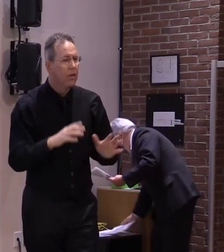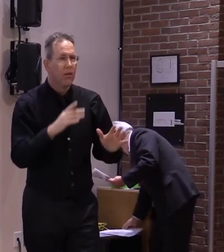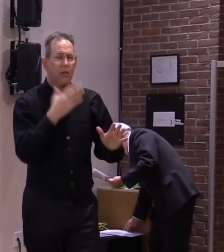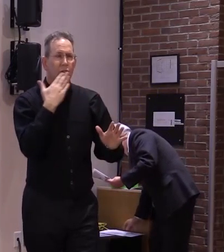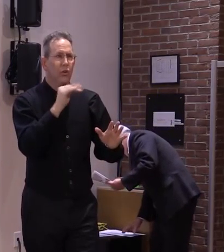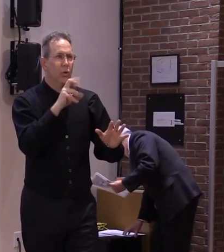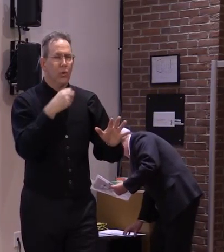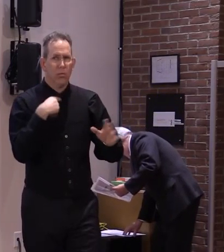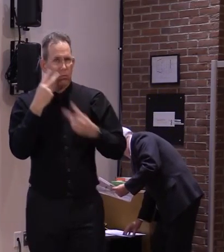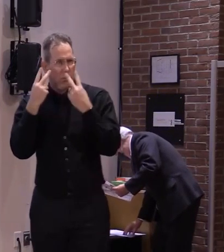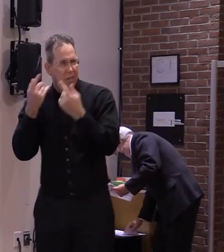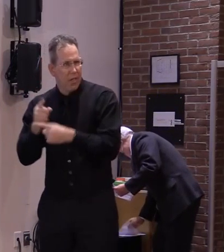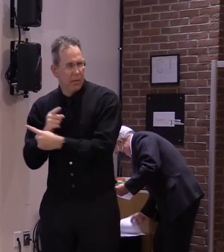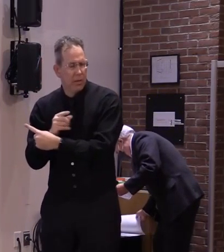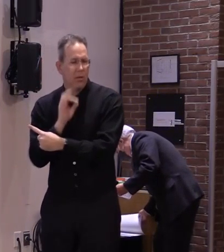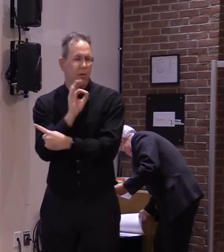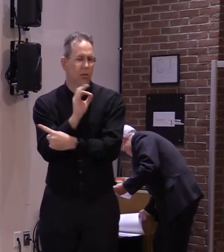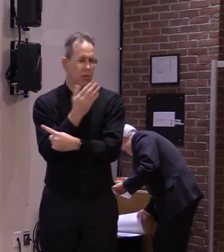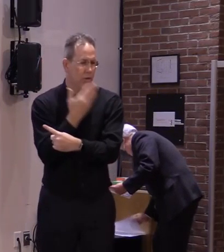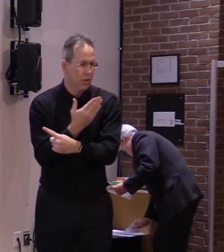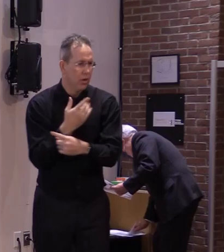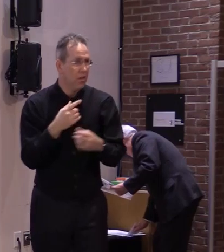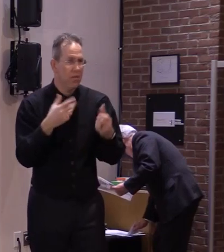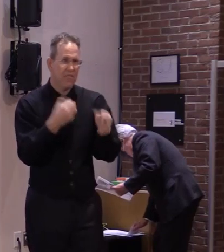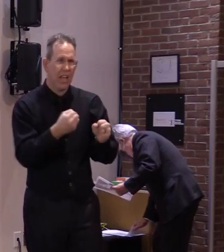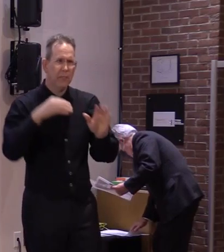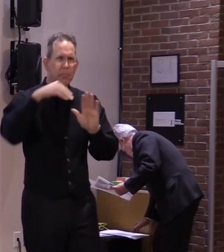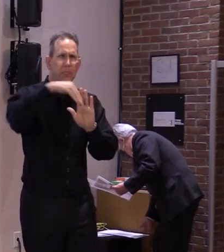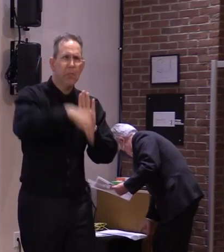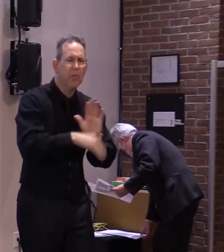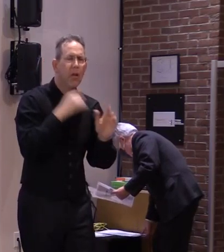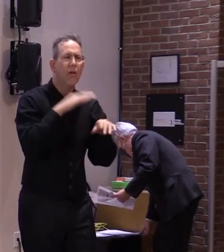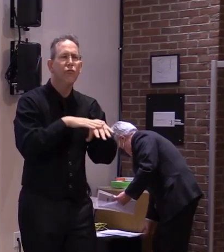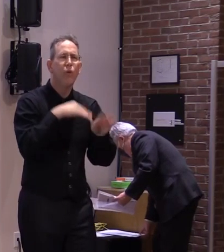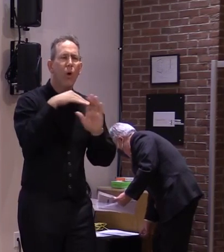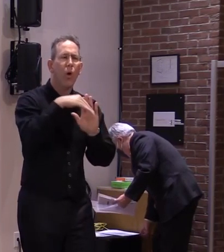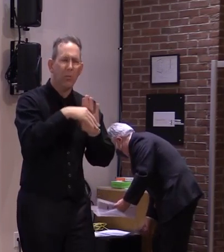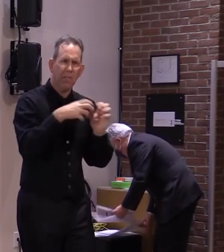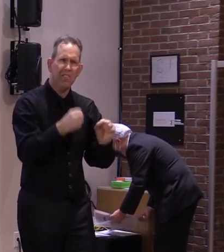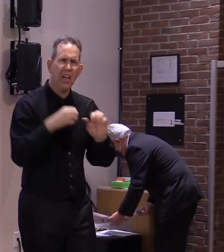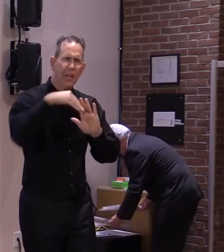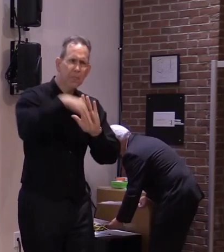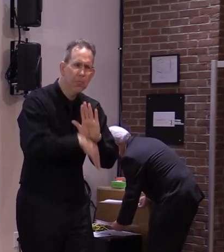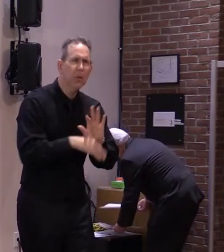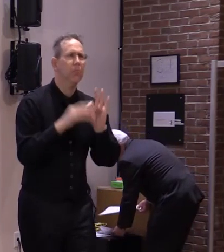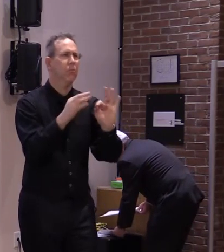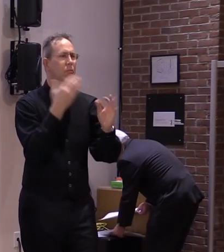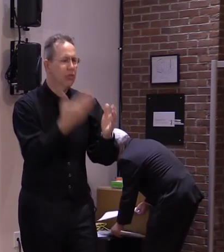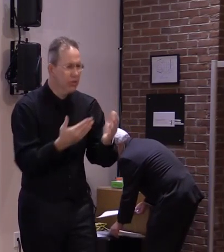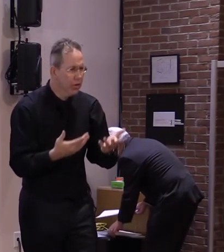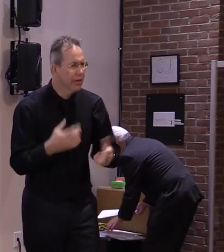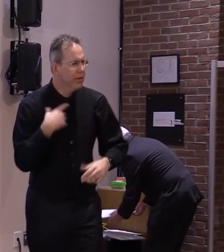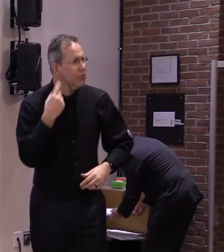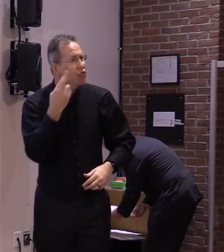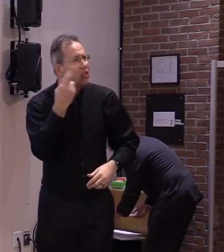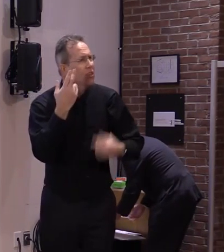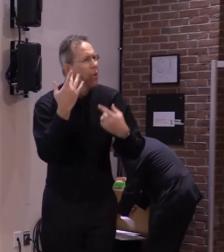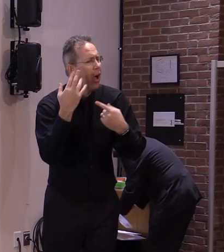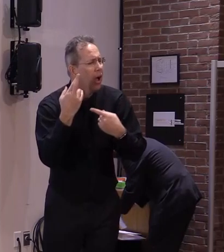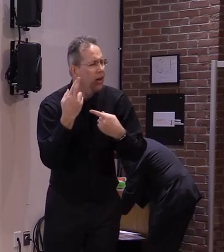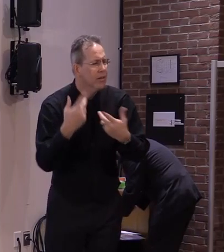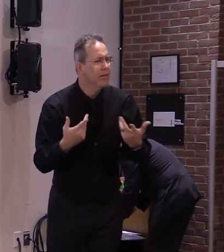country. There are certainly a number of explanations for why cases are falling so rapidly. For one, we're well past the holiday season,